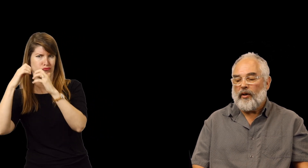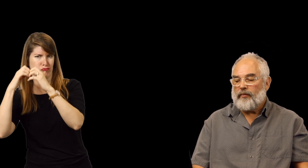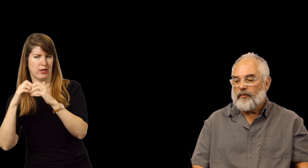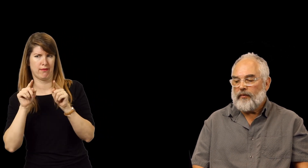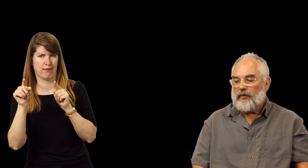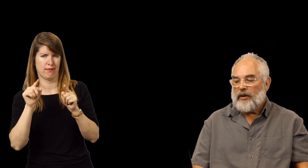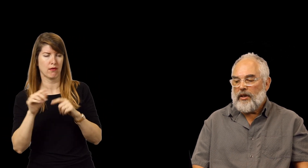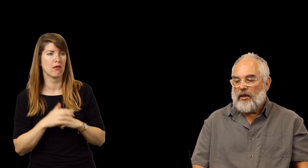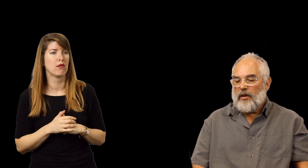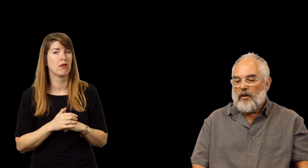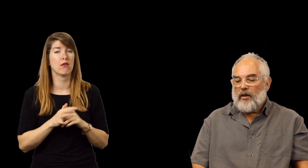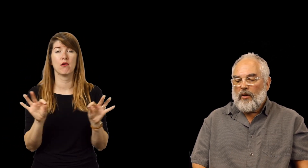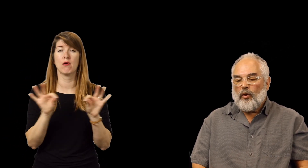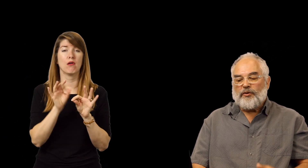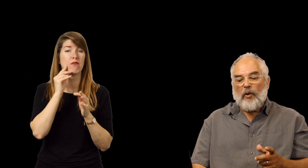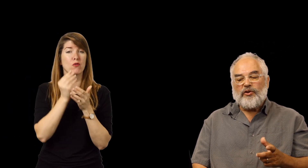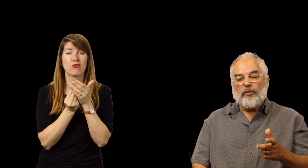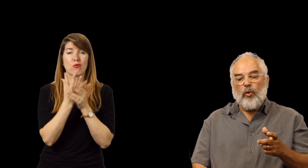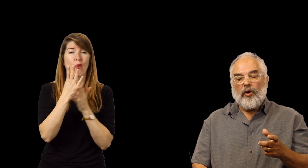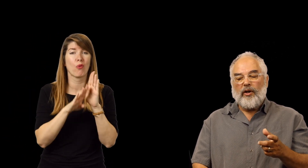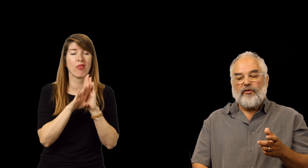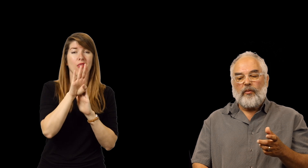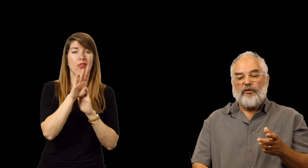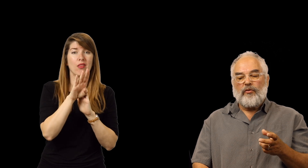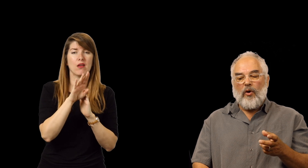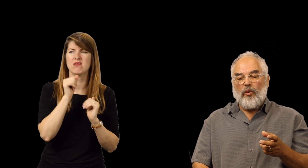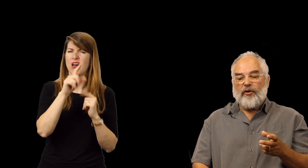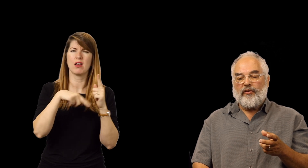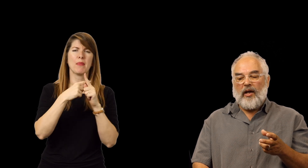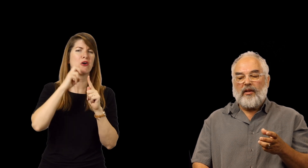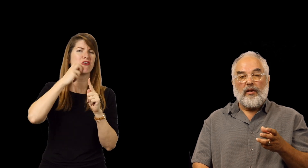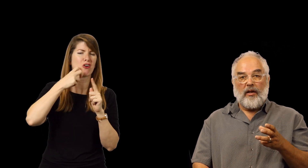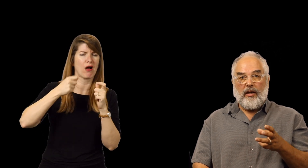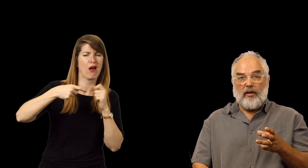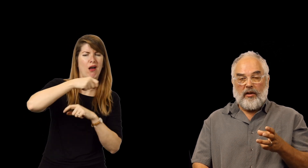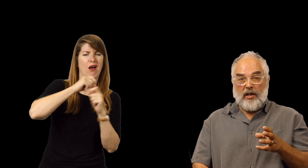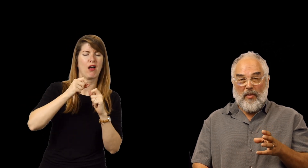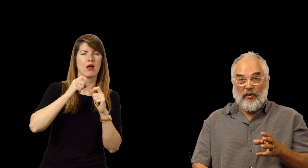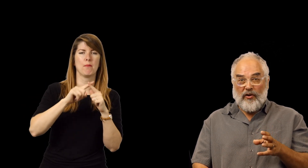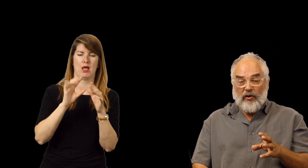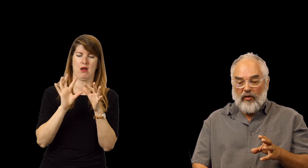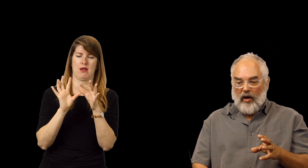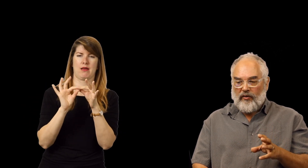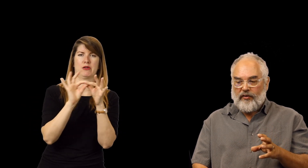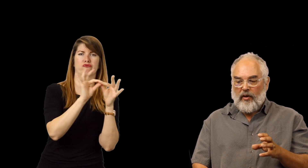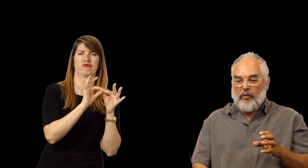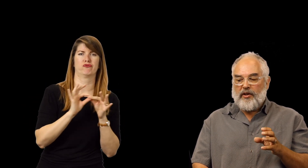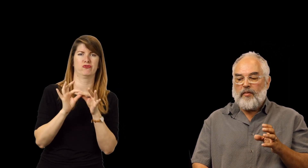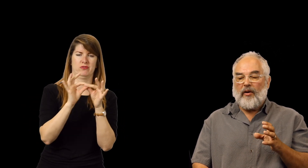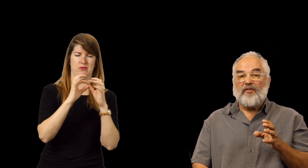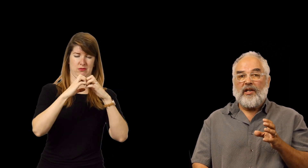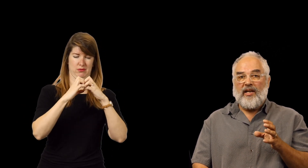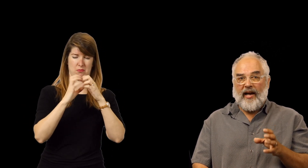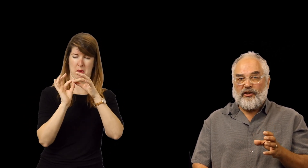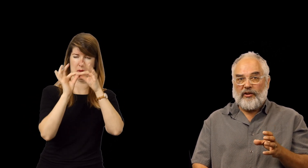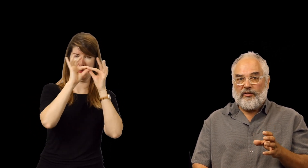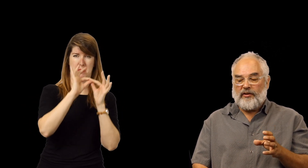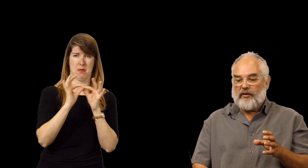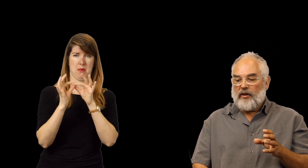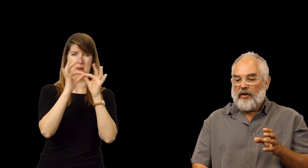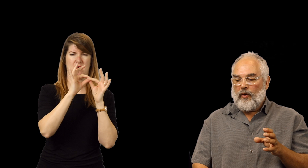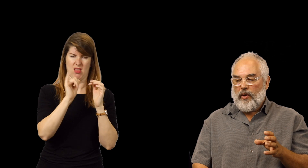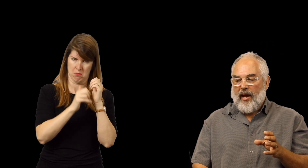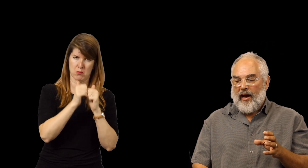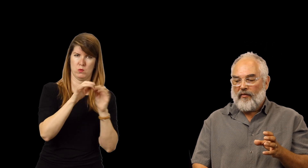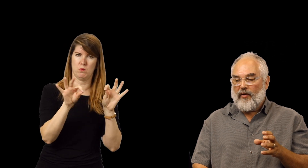adult brain. What's most important in terms of growth is not the amount of neurons, but the amount of